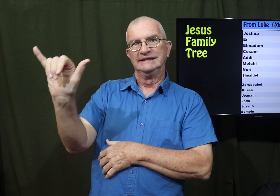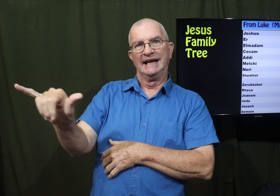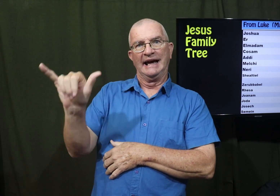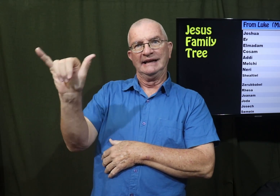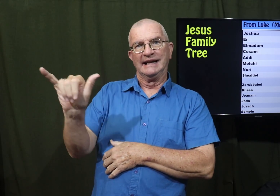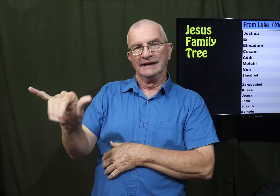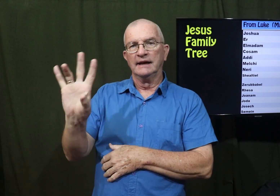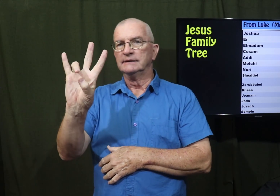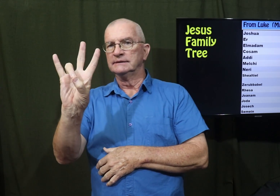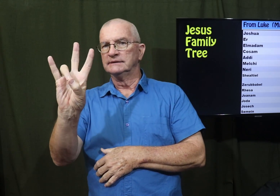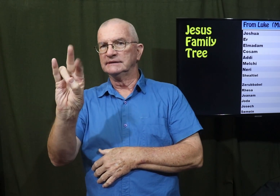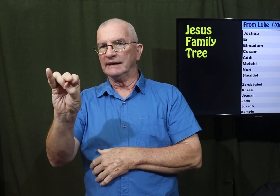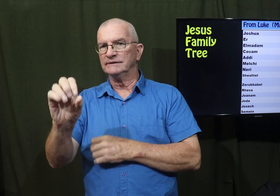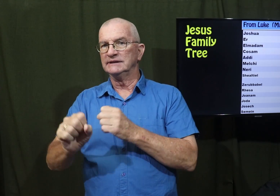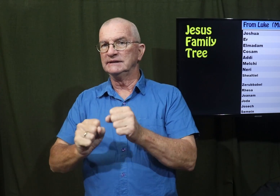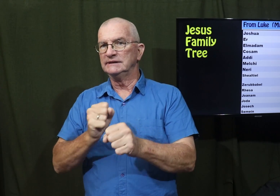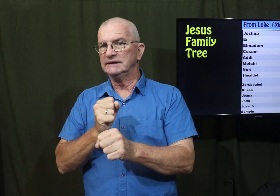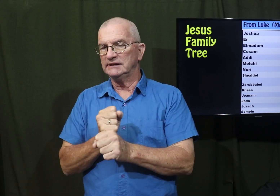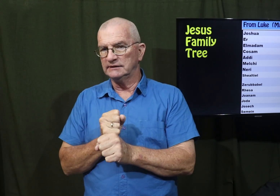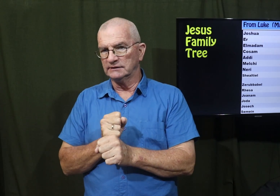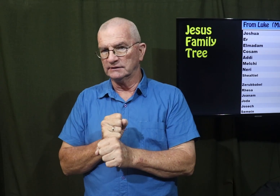and stayed there for seventy years.